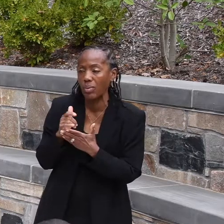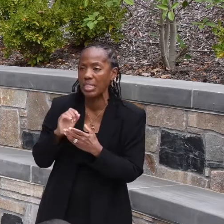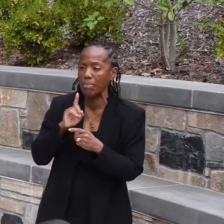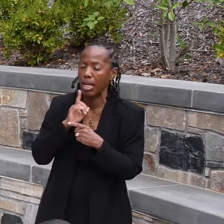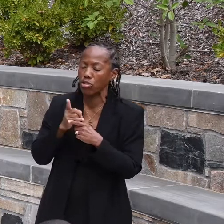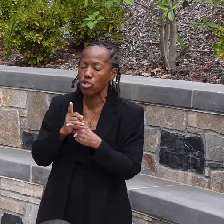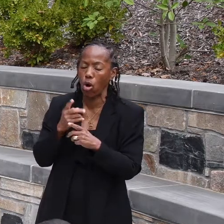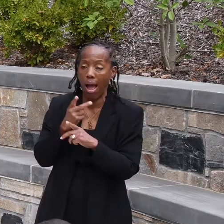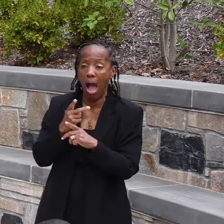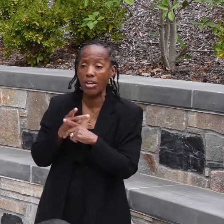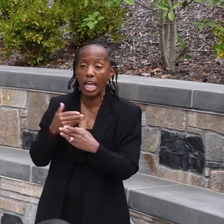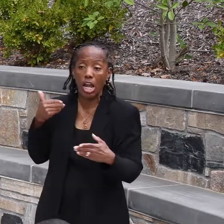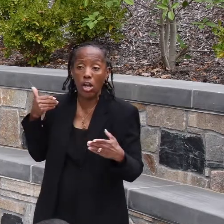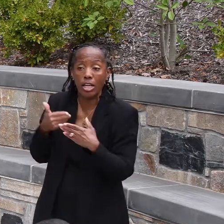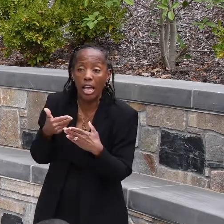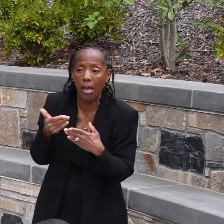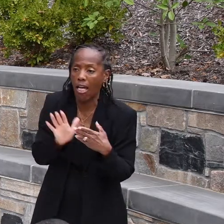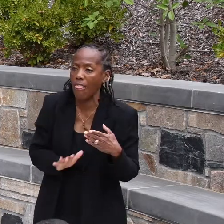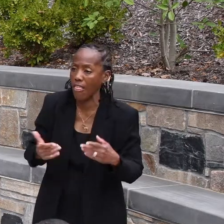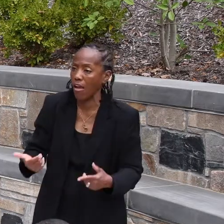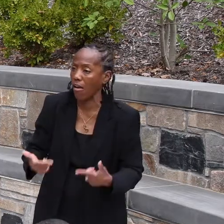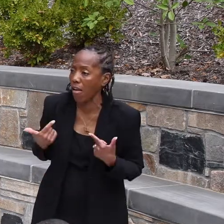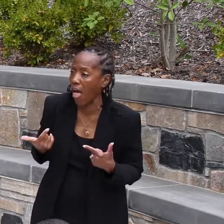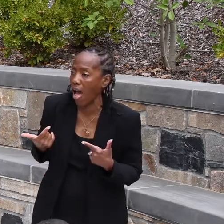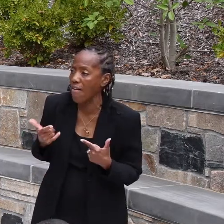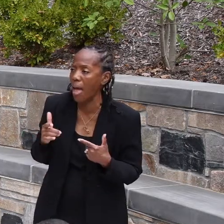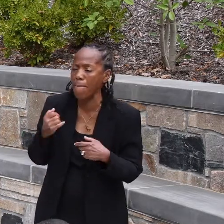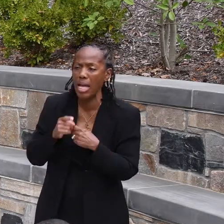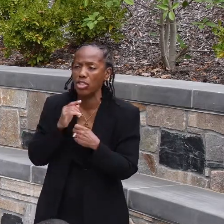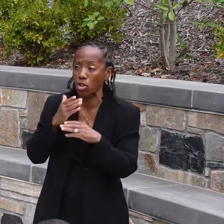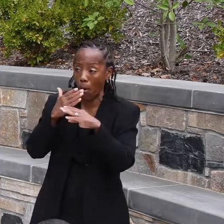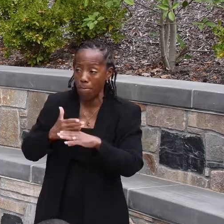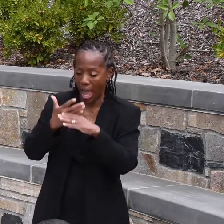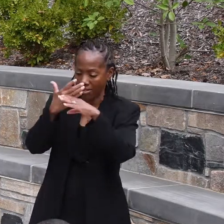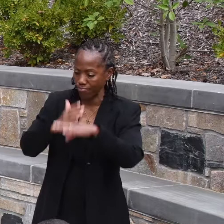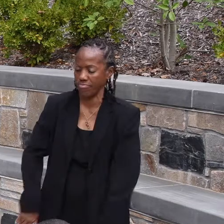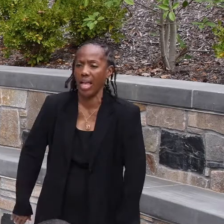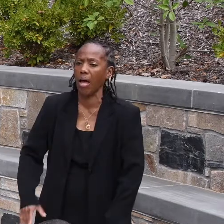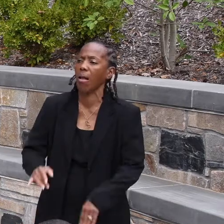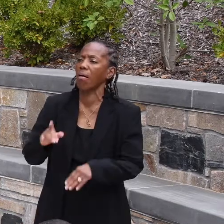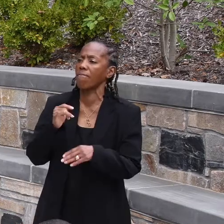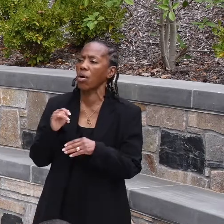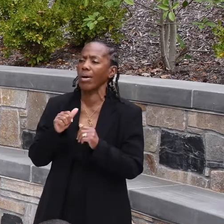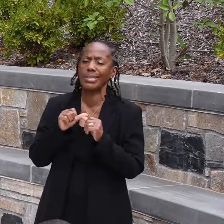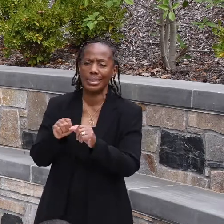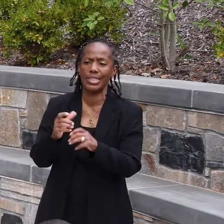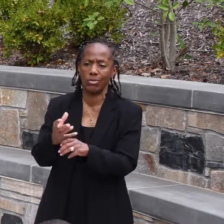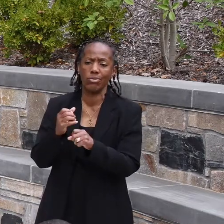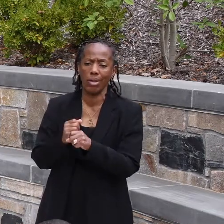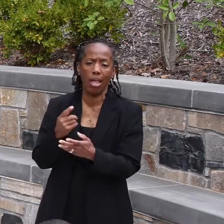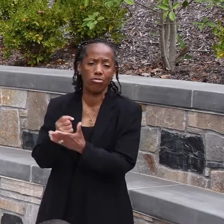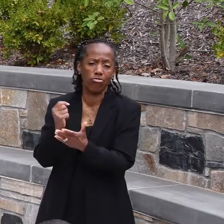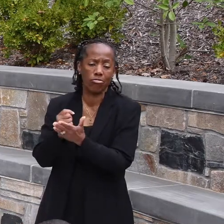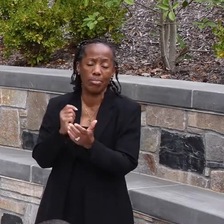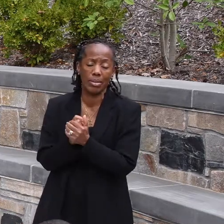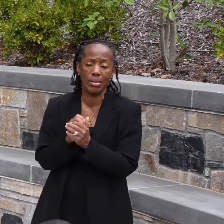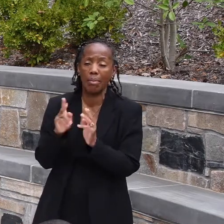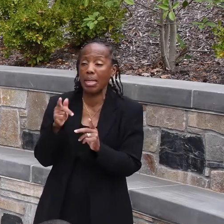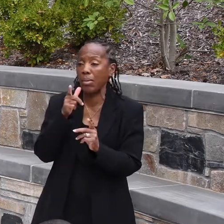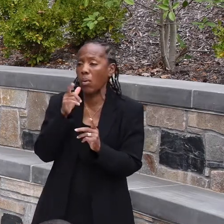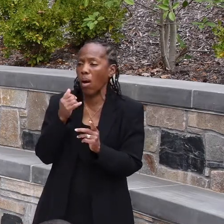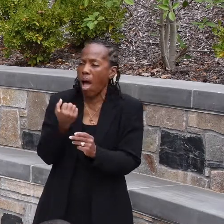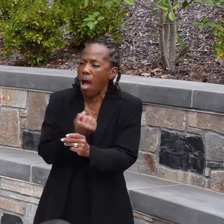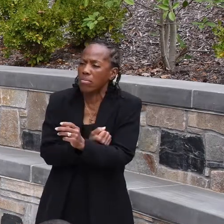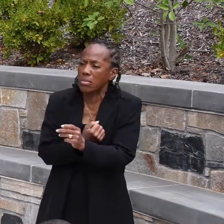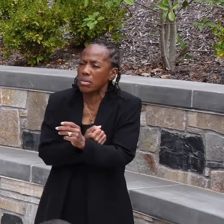possible, and we need to remove all the barriers that prevent people from remaining in treatment. For people that have